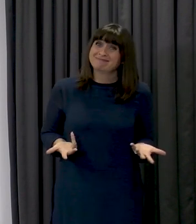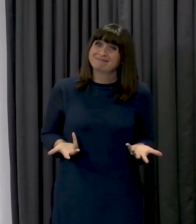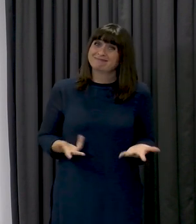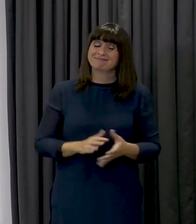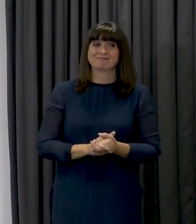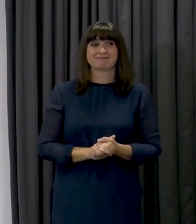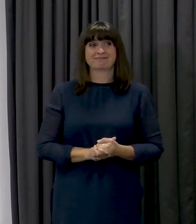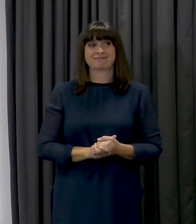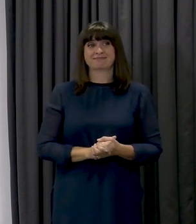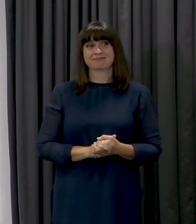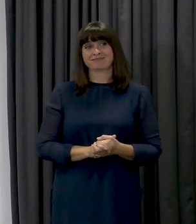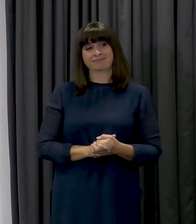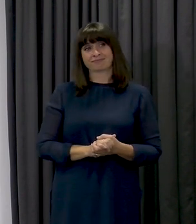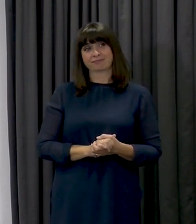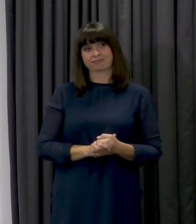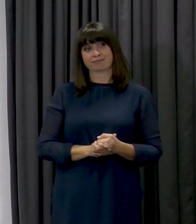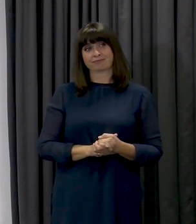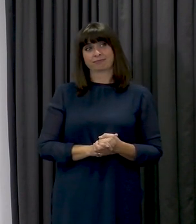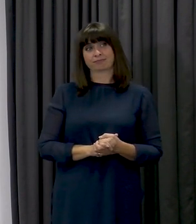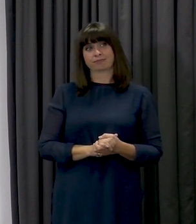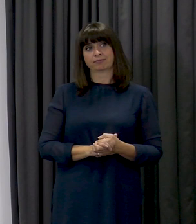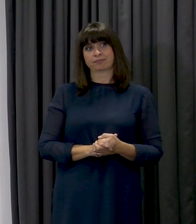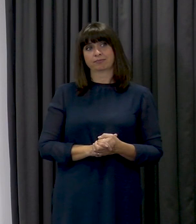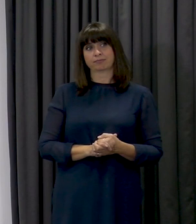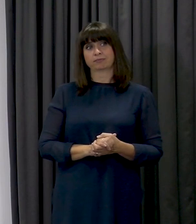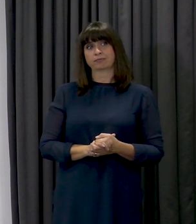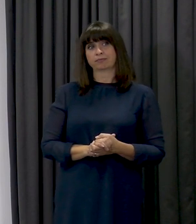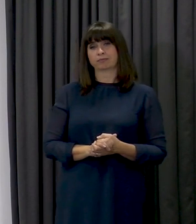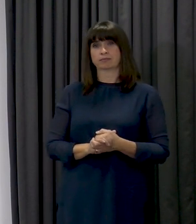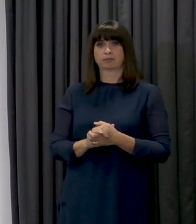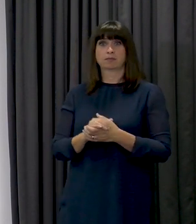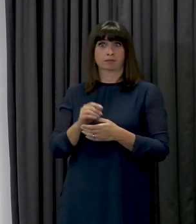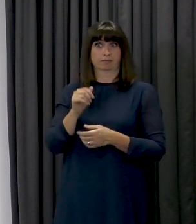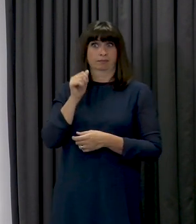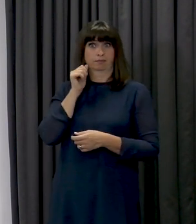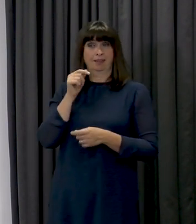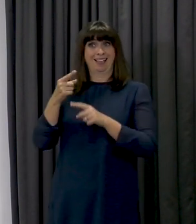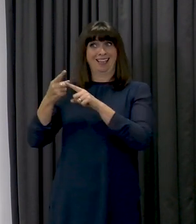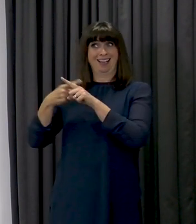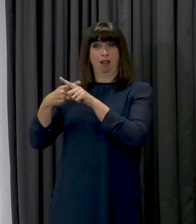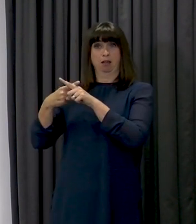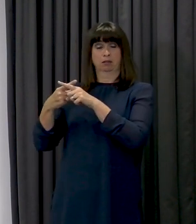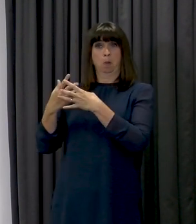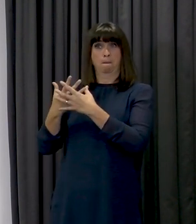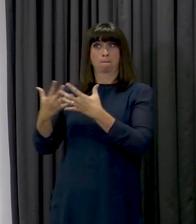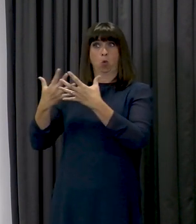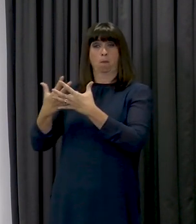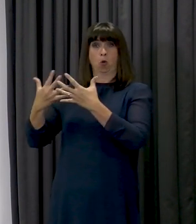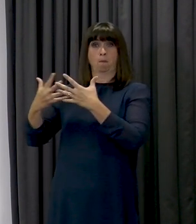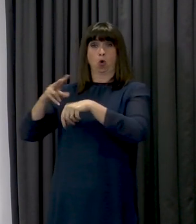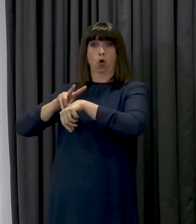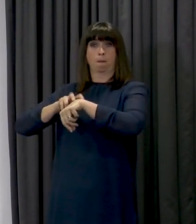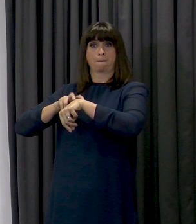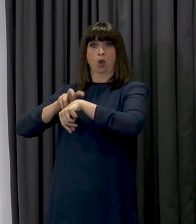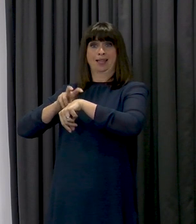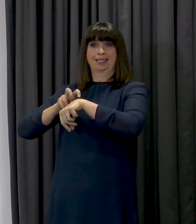Thank you, First Minister. This lunchtime, a greater police presence has been pledged in England to enforce the wearing of face